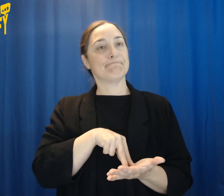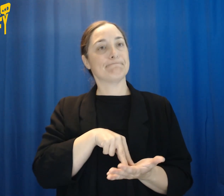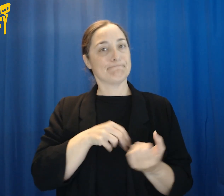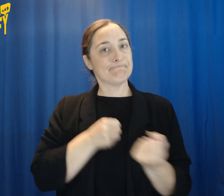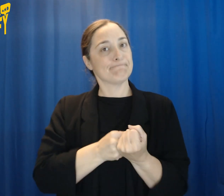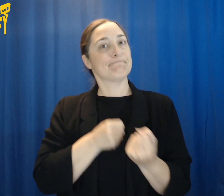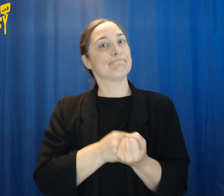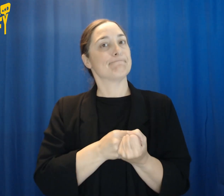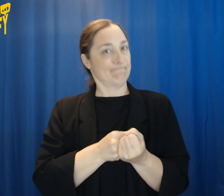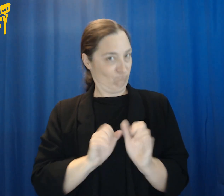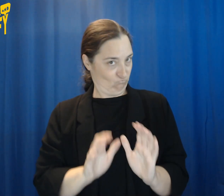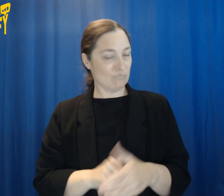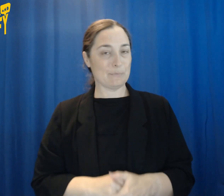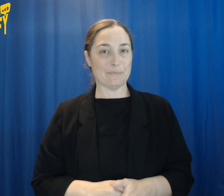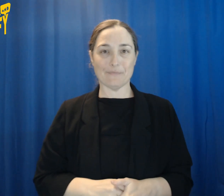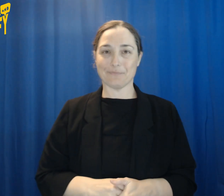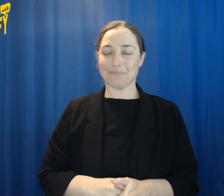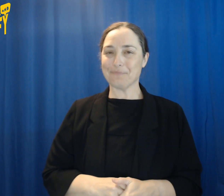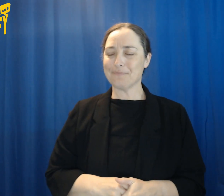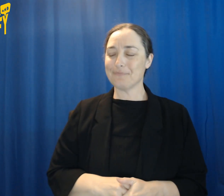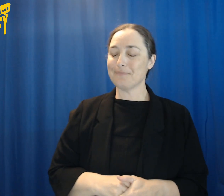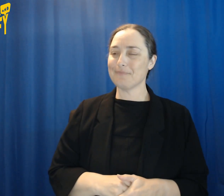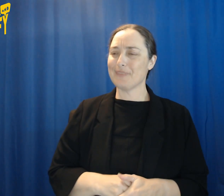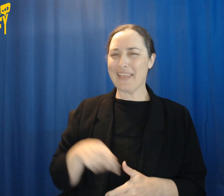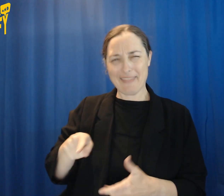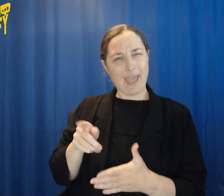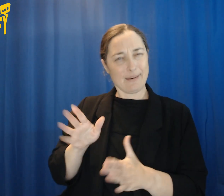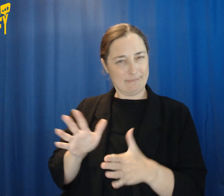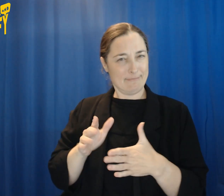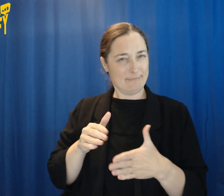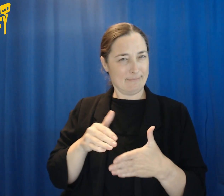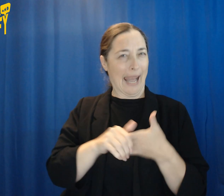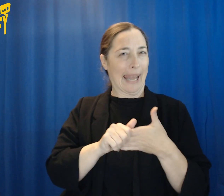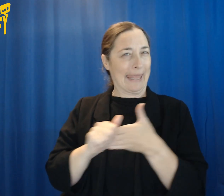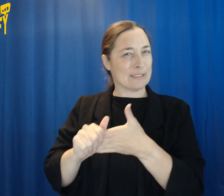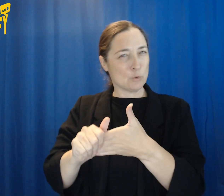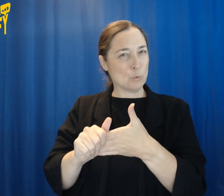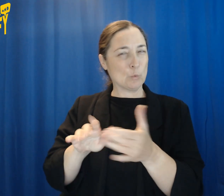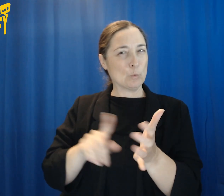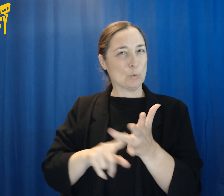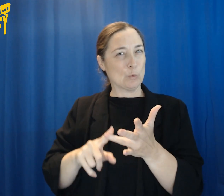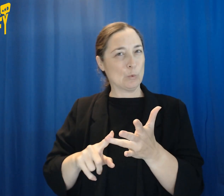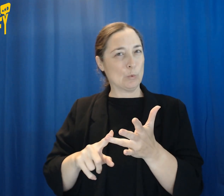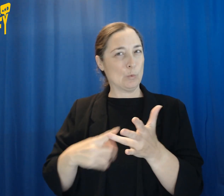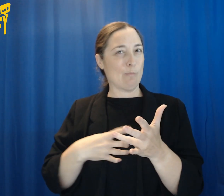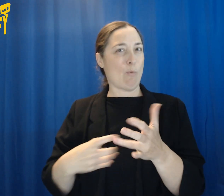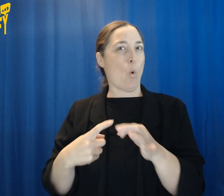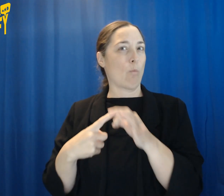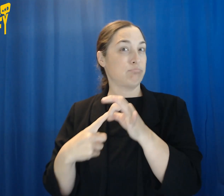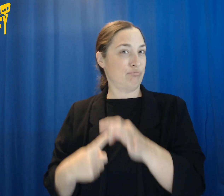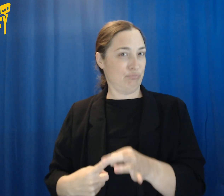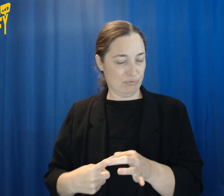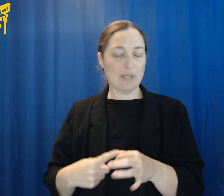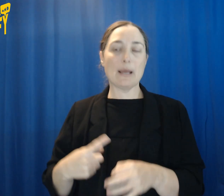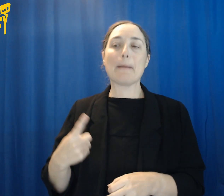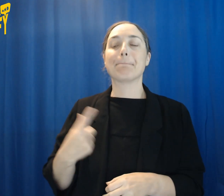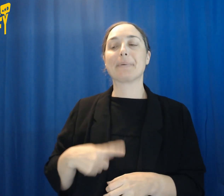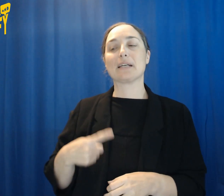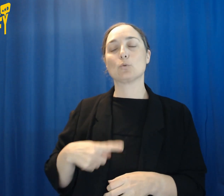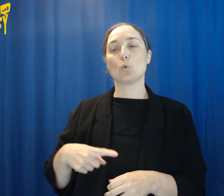worry, my friend. That really leads me on to some things that I wanted to talk about with you, because I have always